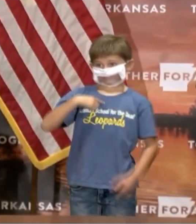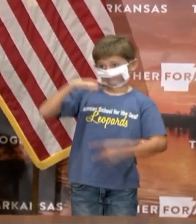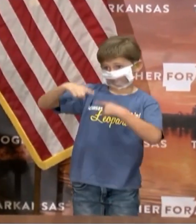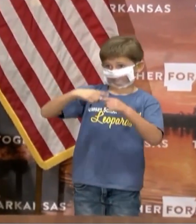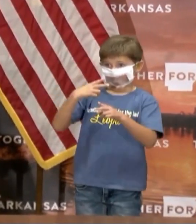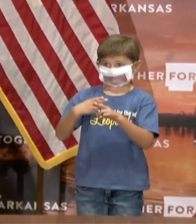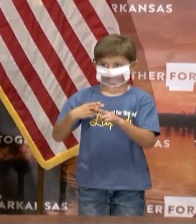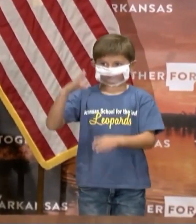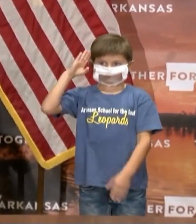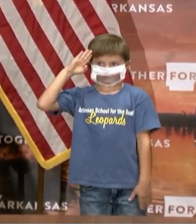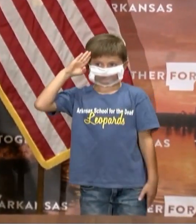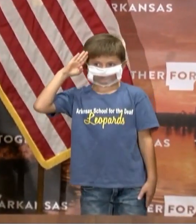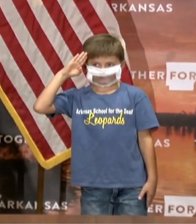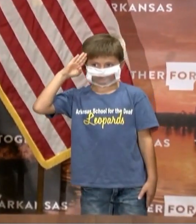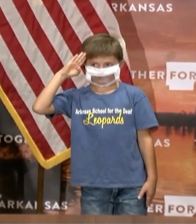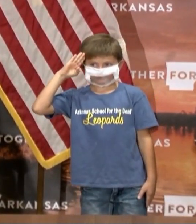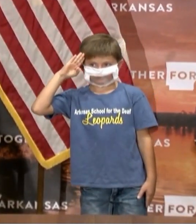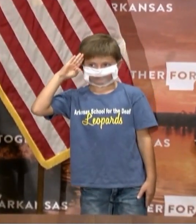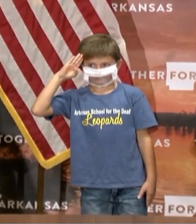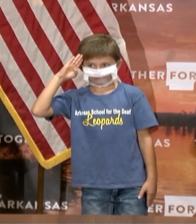Hello, I'm Braden.